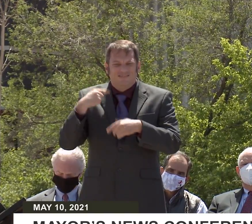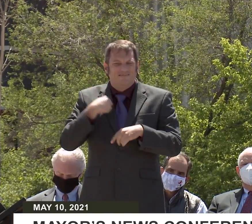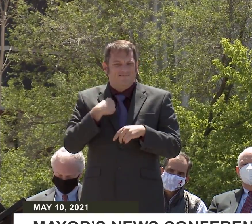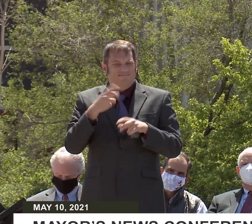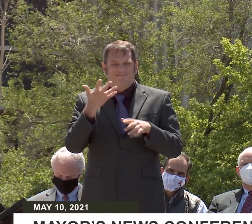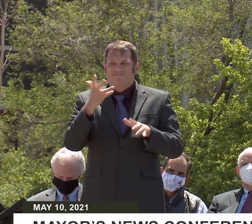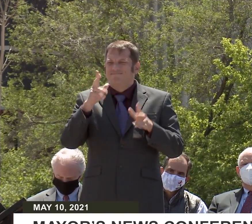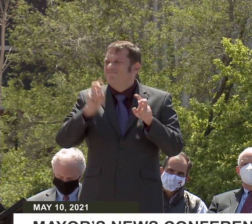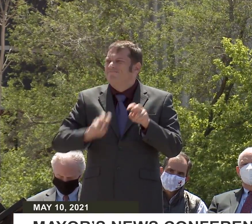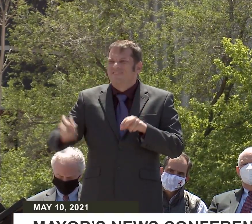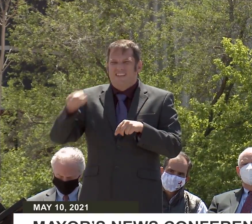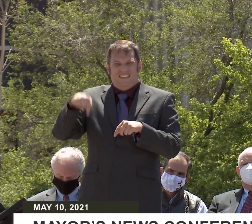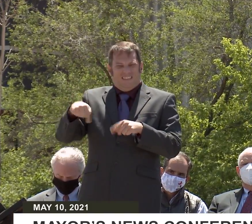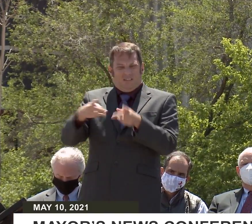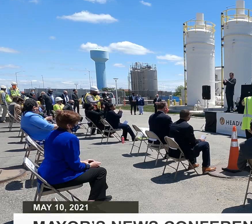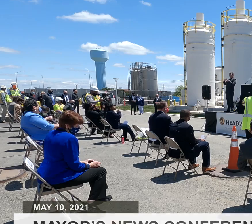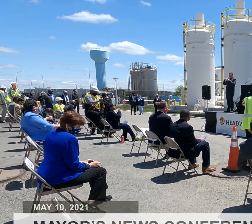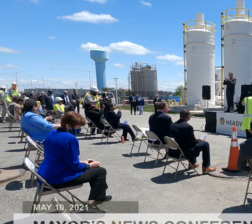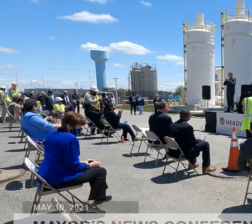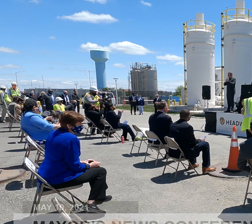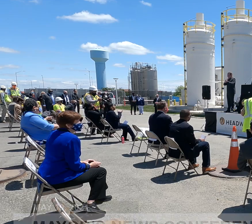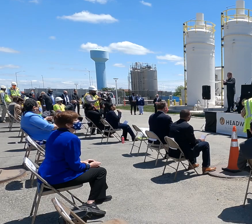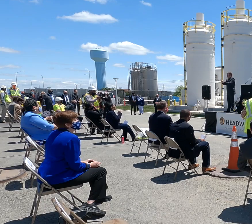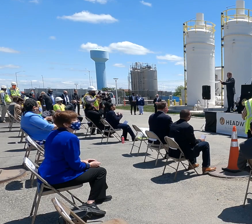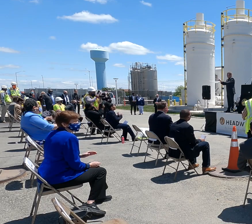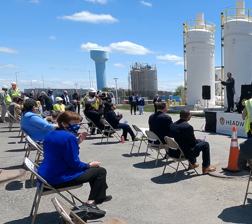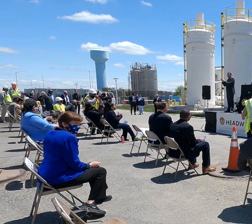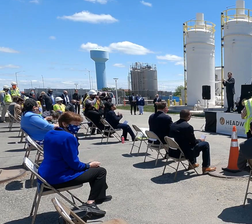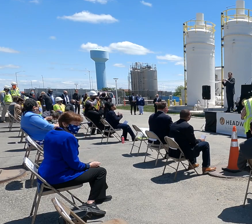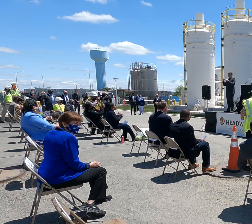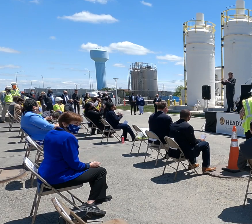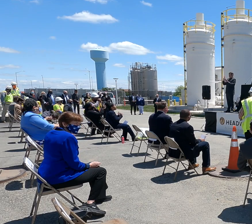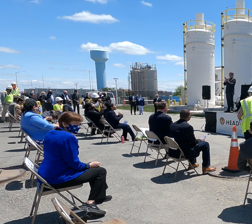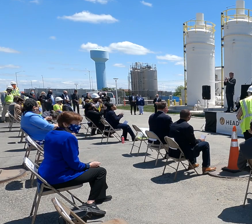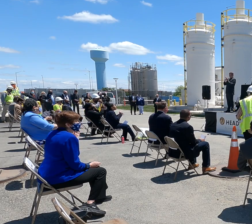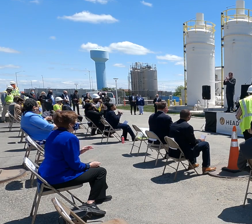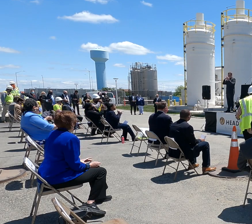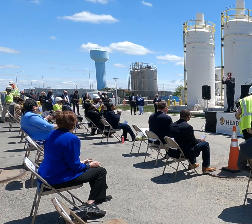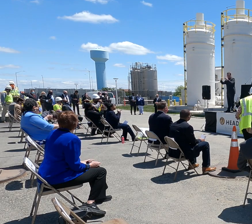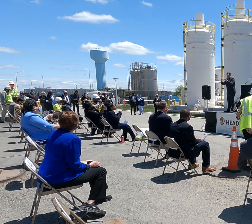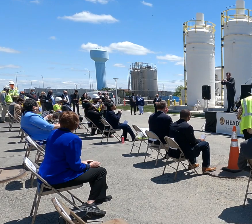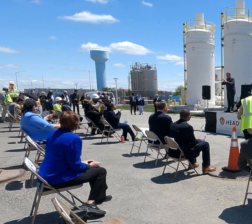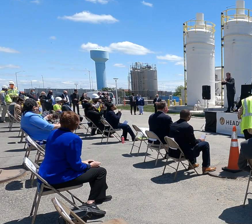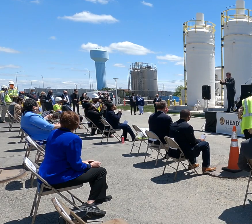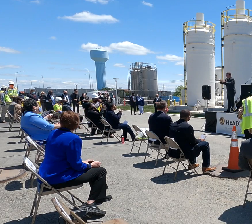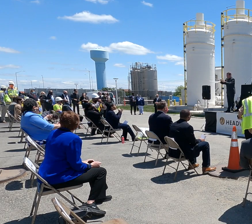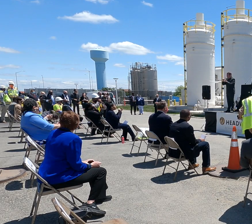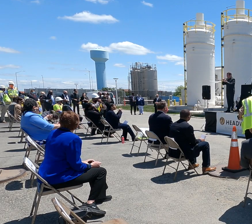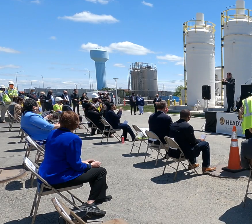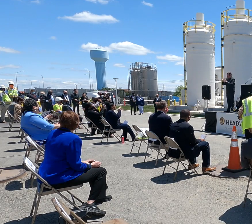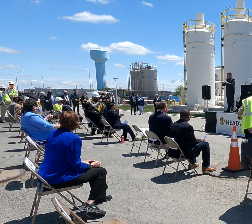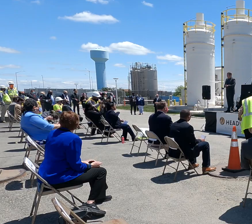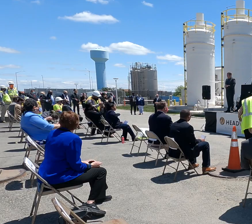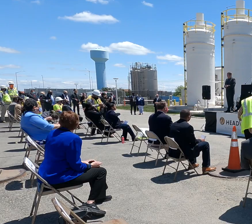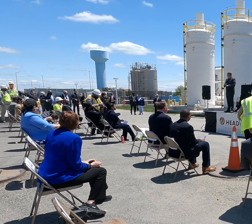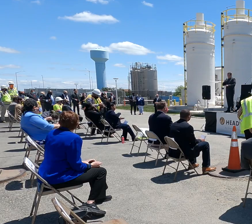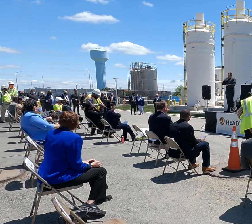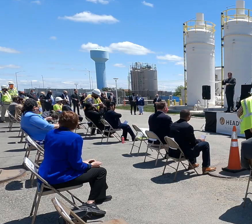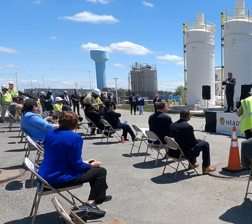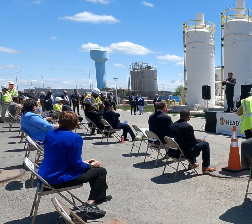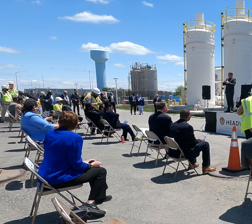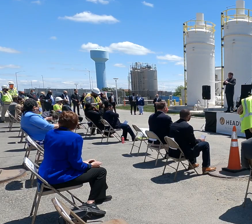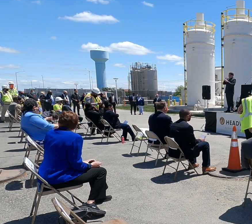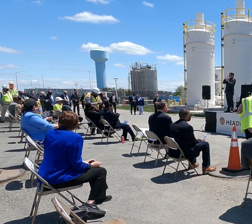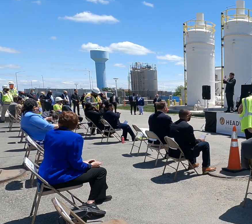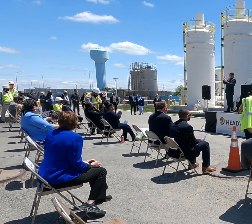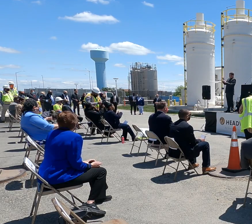very impressive project. I look forward to the benefits that are expected at the completion of